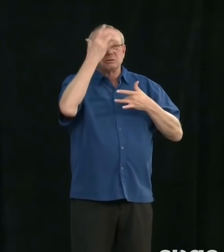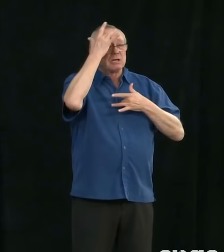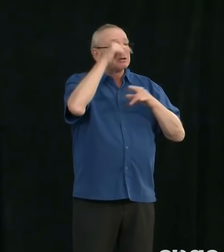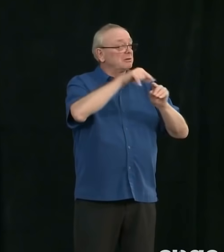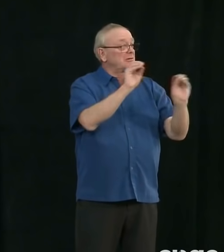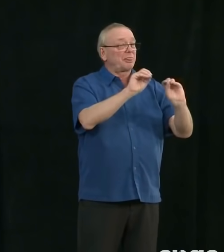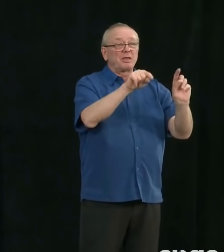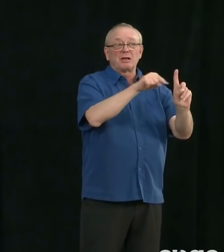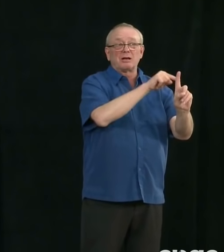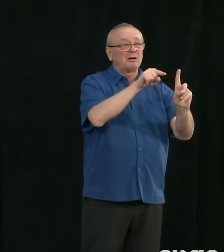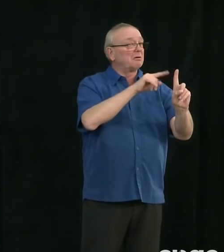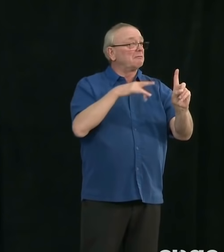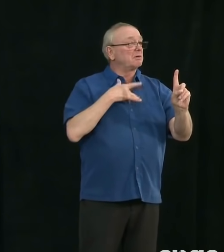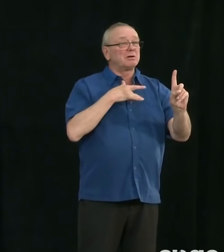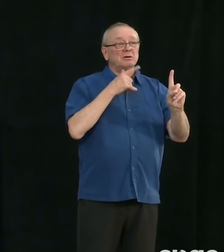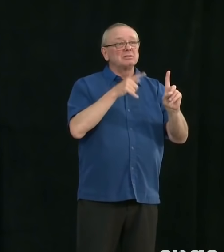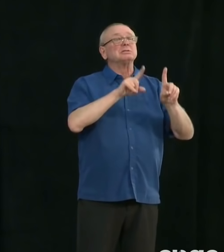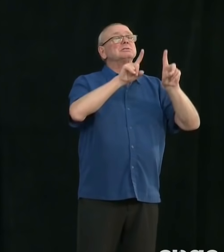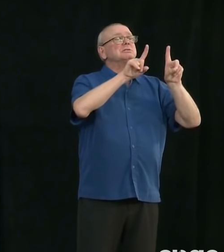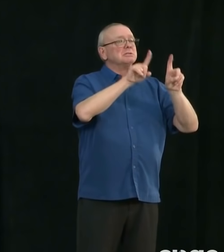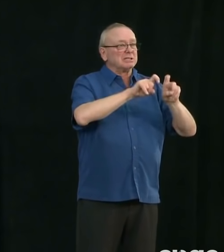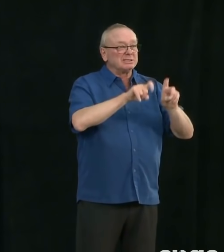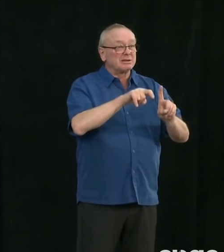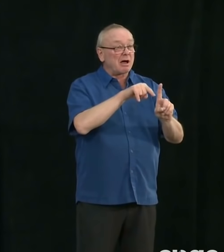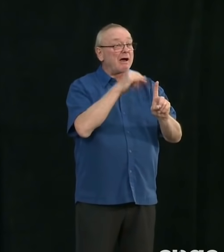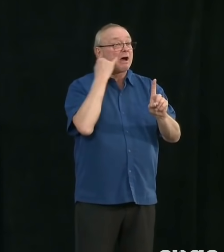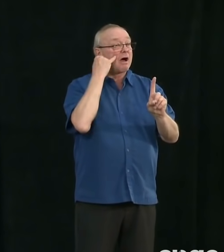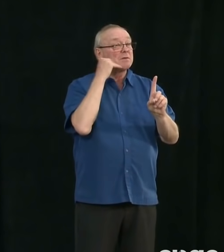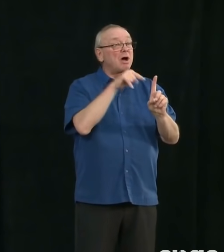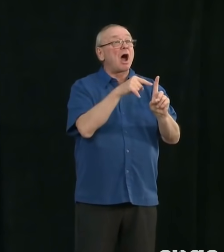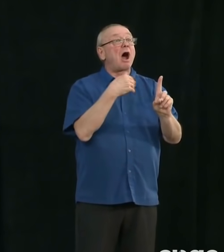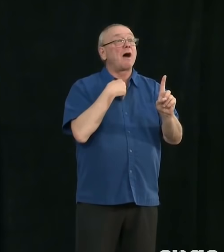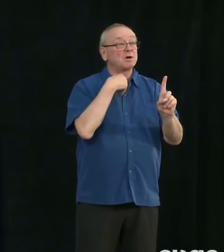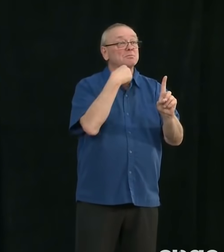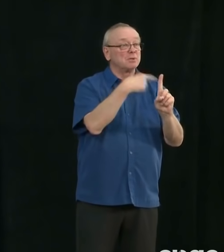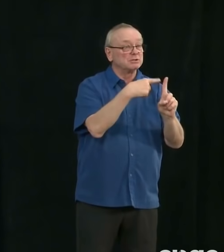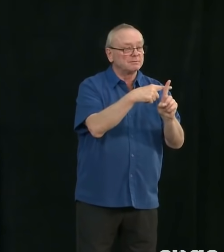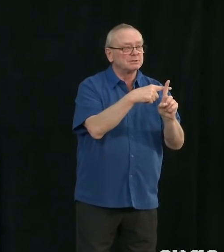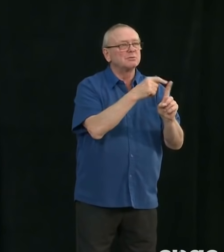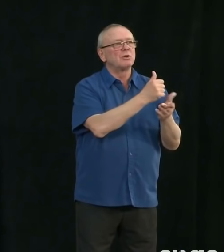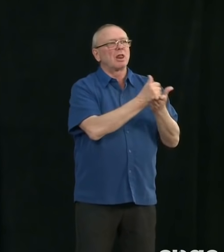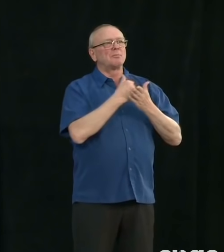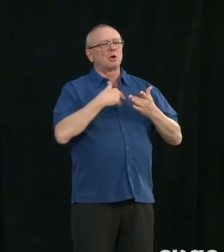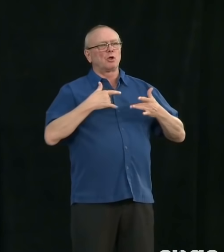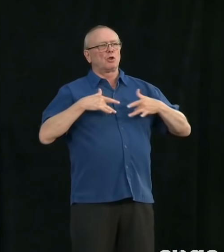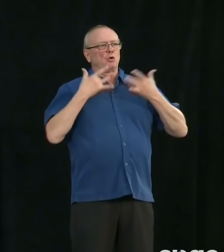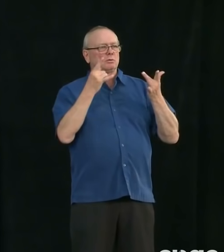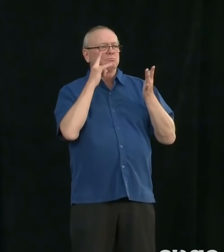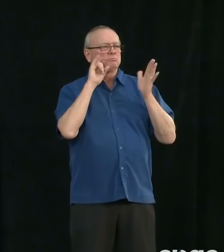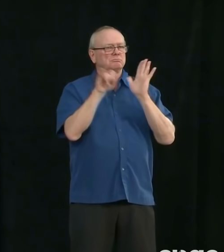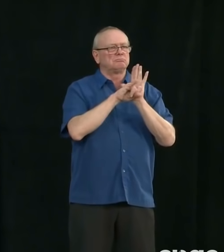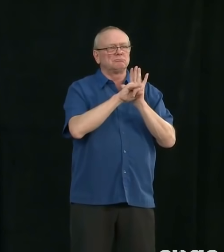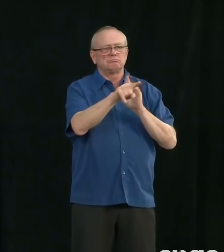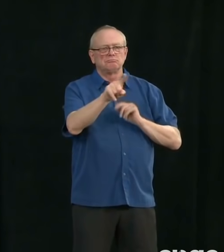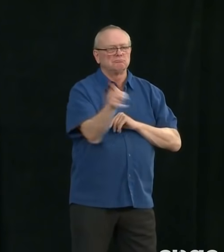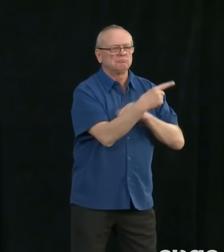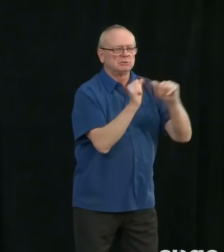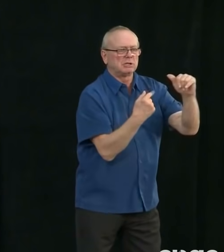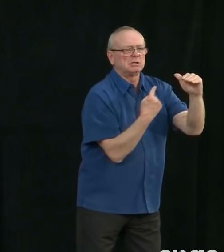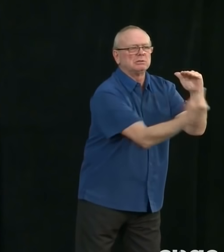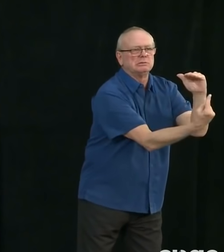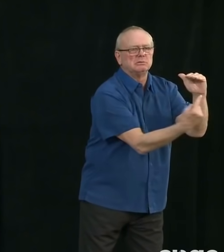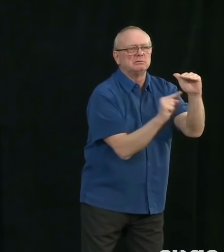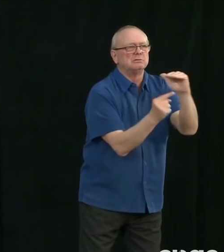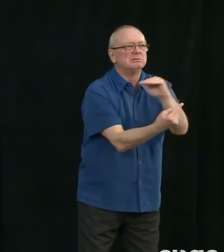early identification of anyone who may be going on to potentially have symptoms at some later